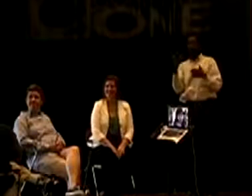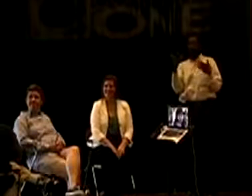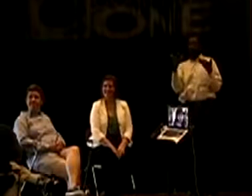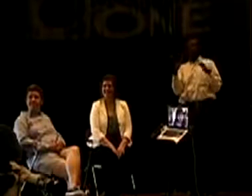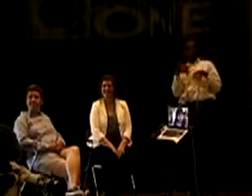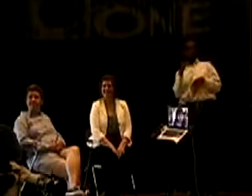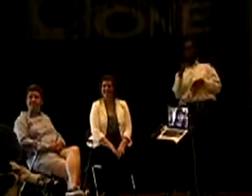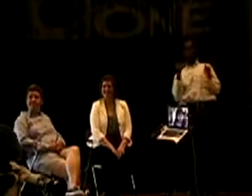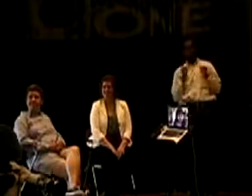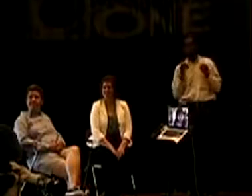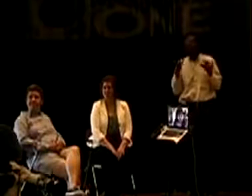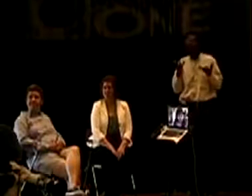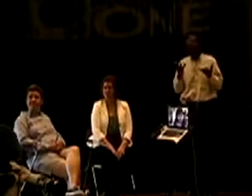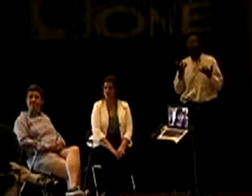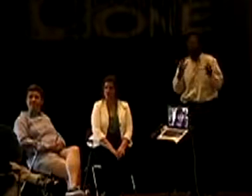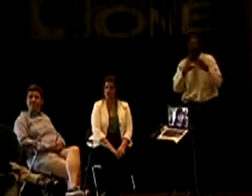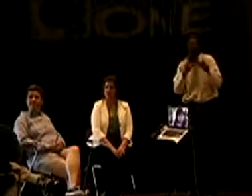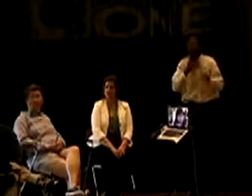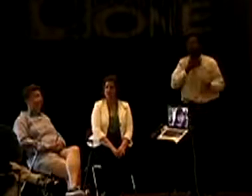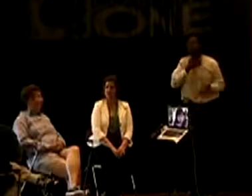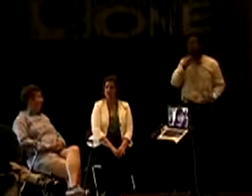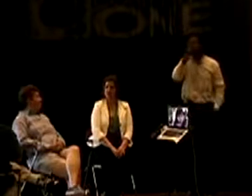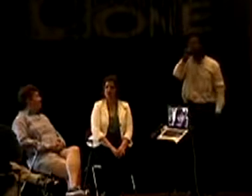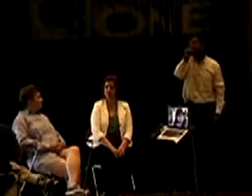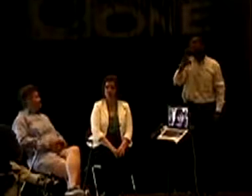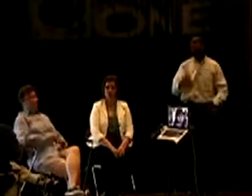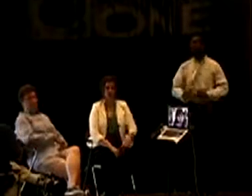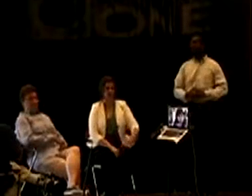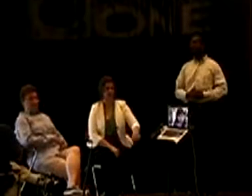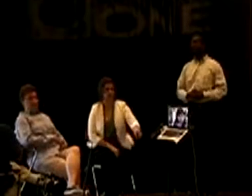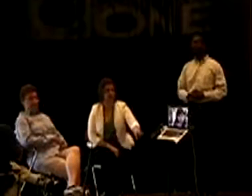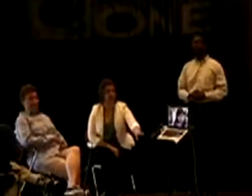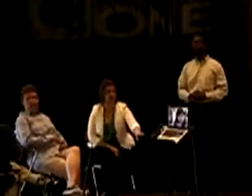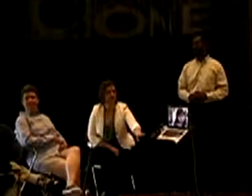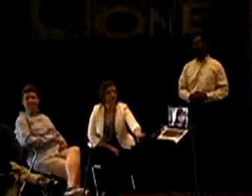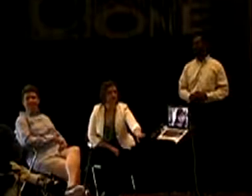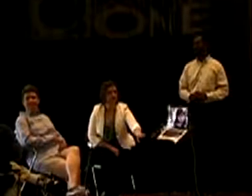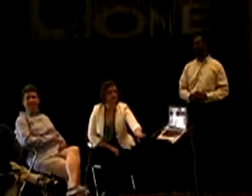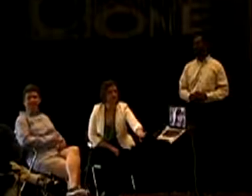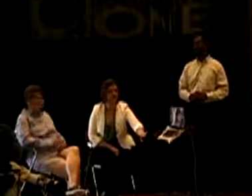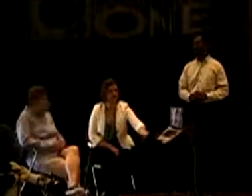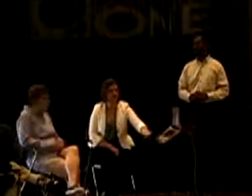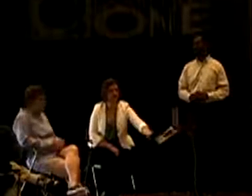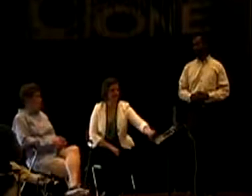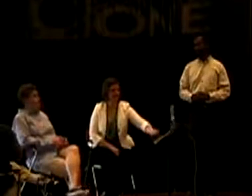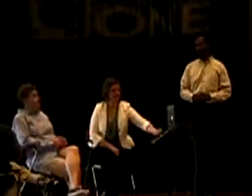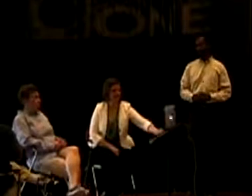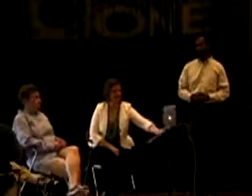or anything in the opposite direction of people really figuring out how they're going to make this work. So I was curious about that.